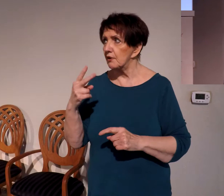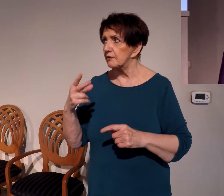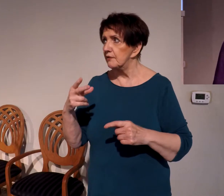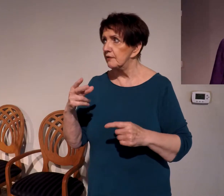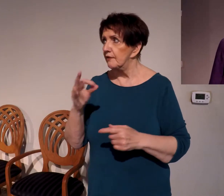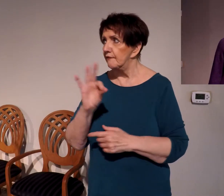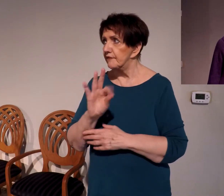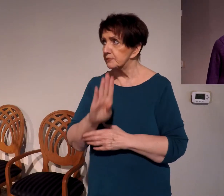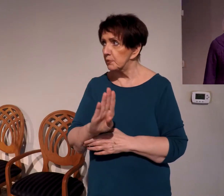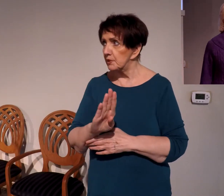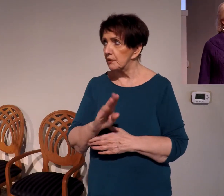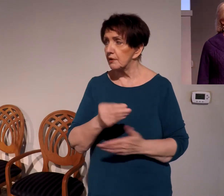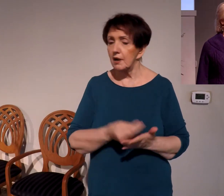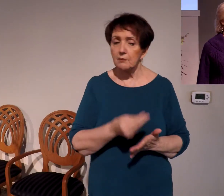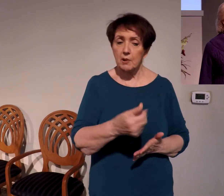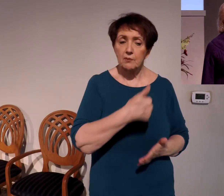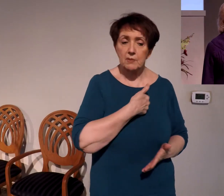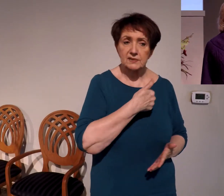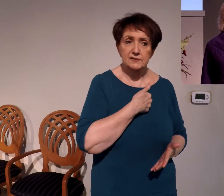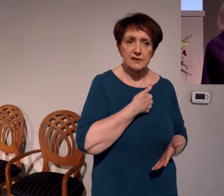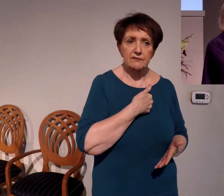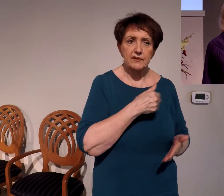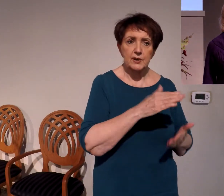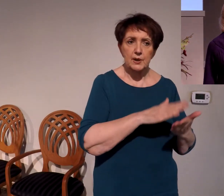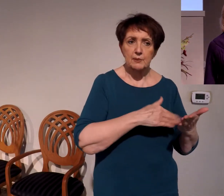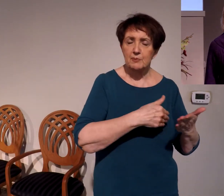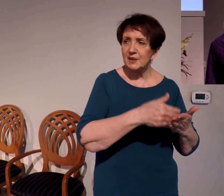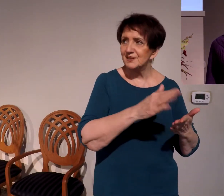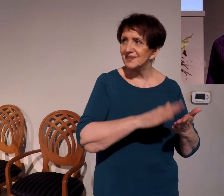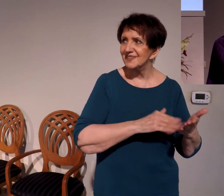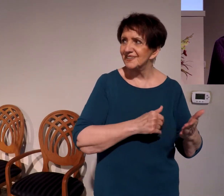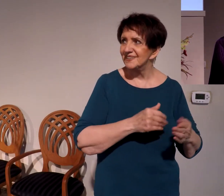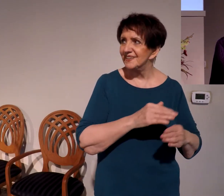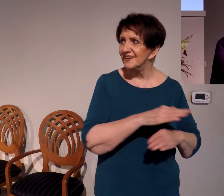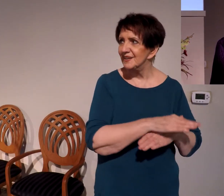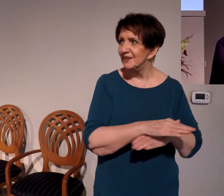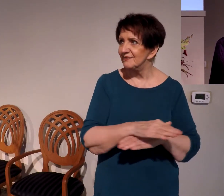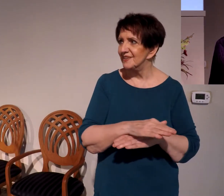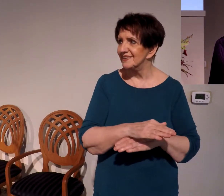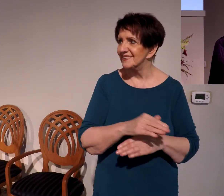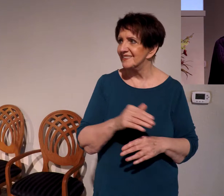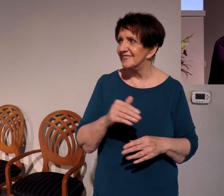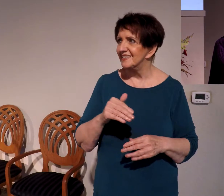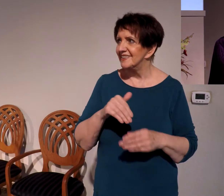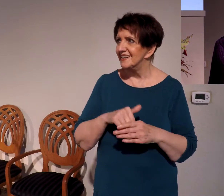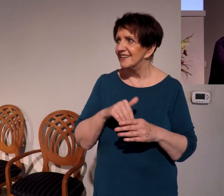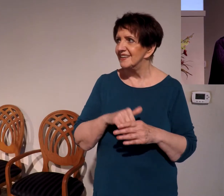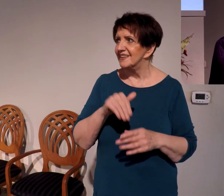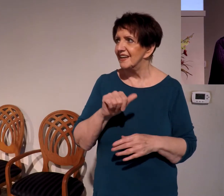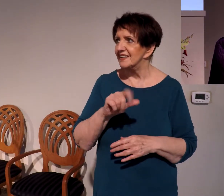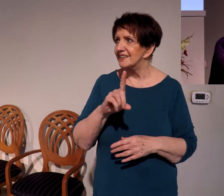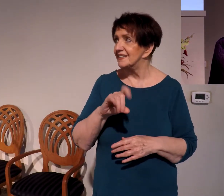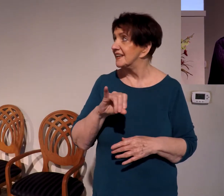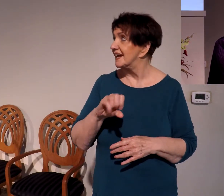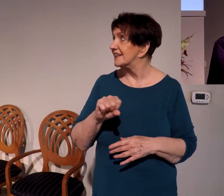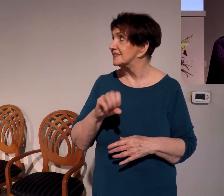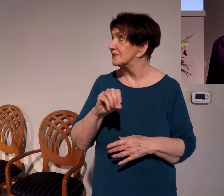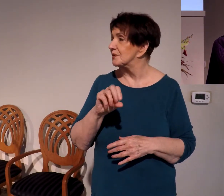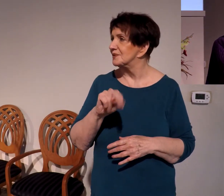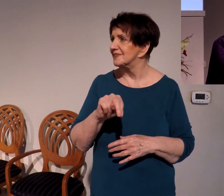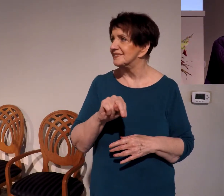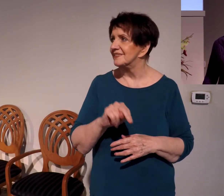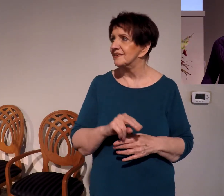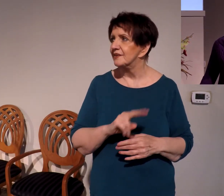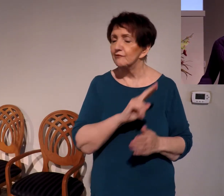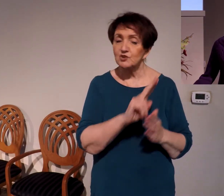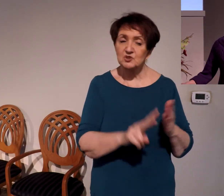I bought myself a little painting evening. I painted up here in Addison a little picture for 2 hours. I